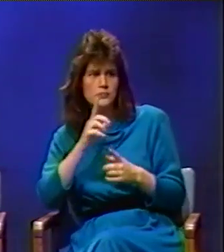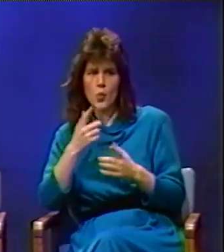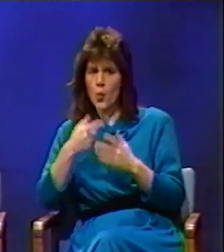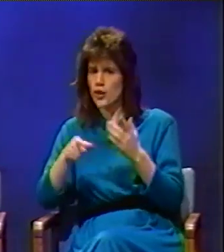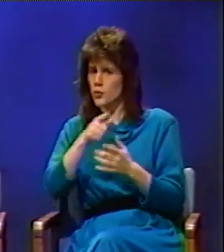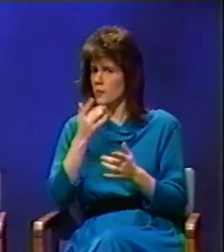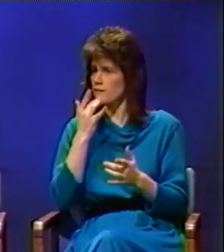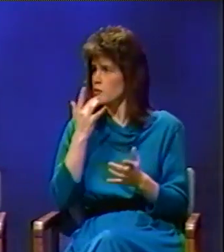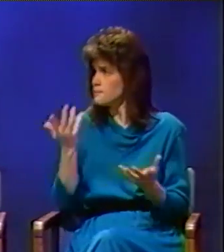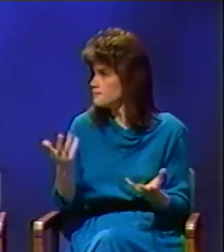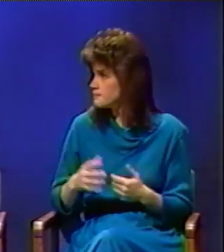used.